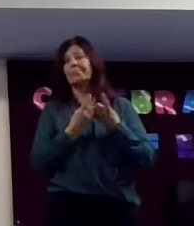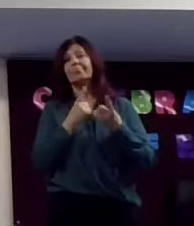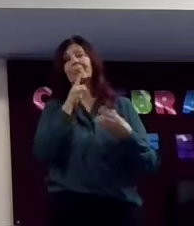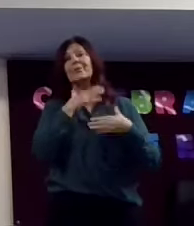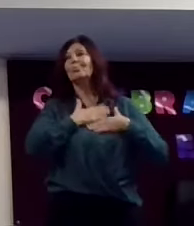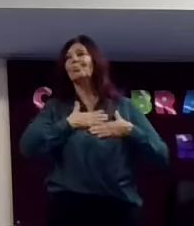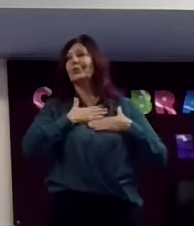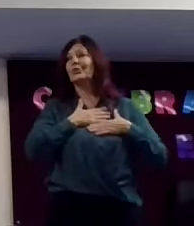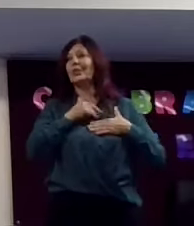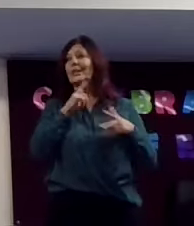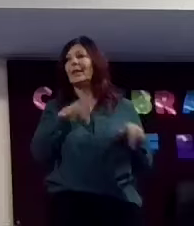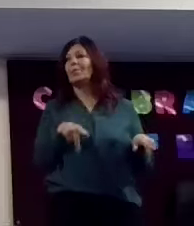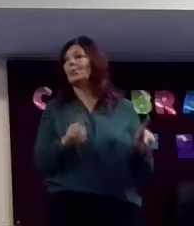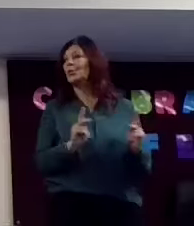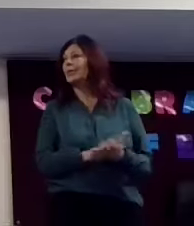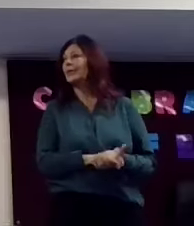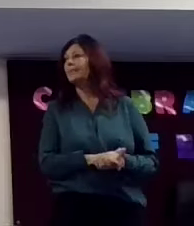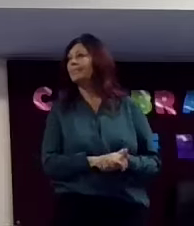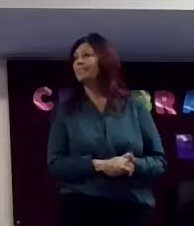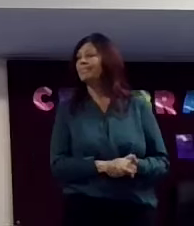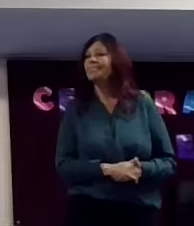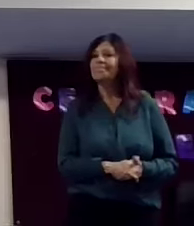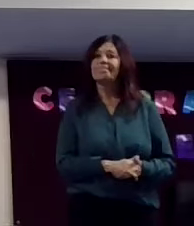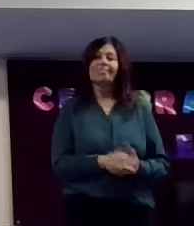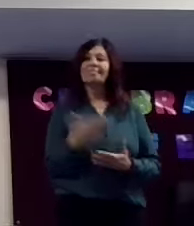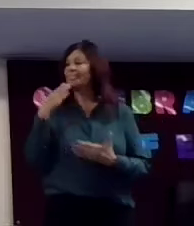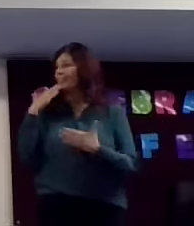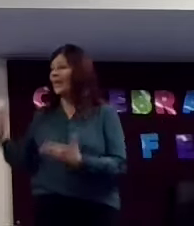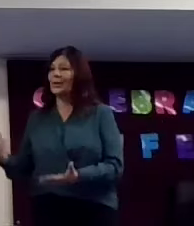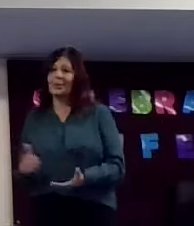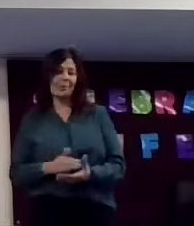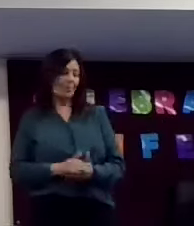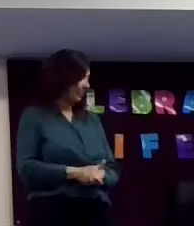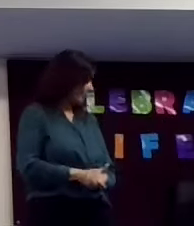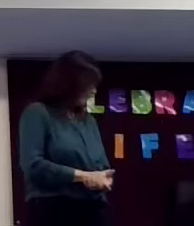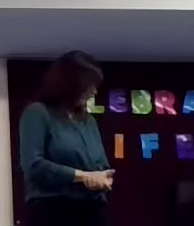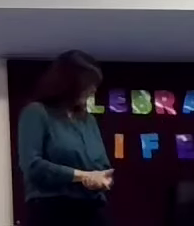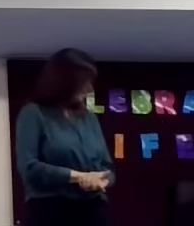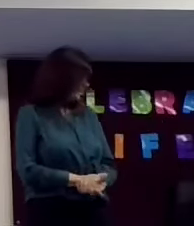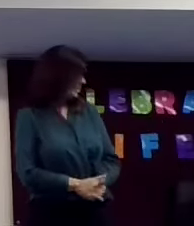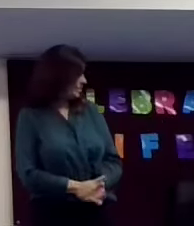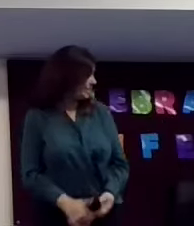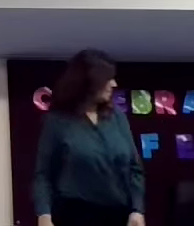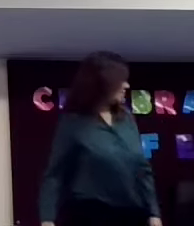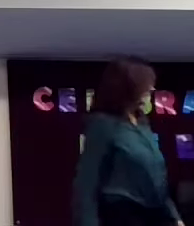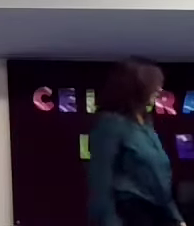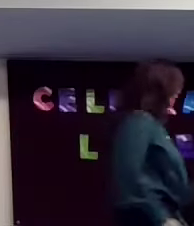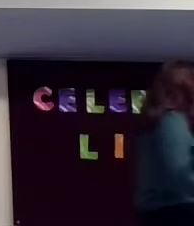really appreciate the opportunity to talk with you. Thank you so much. Thank you.